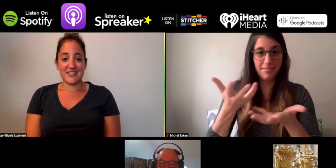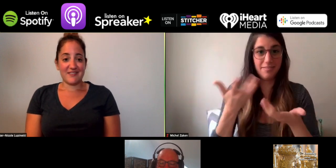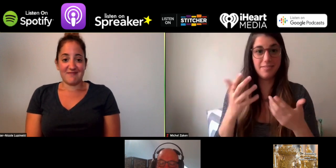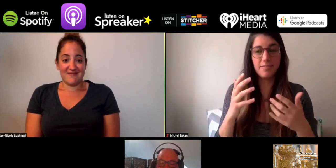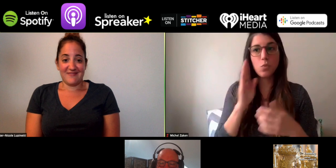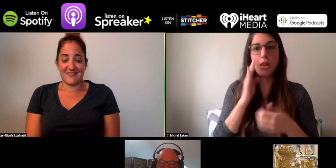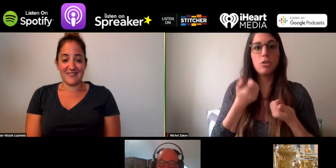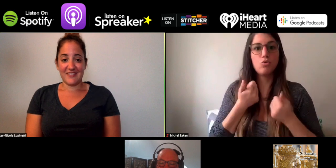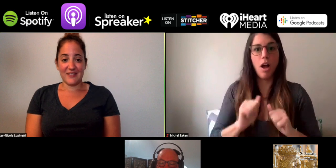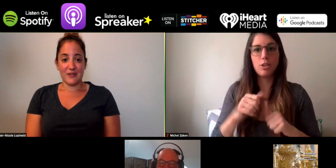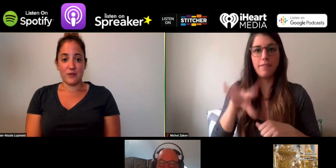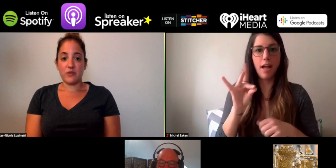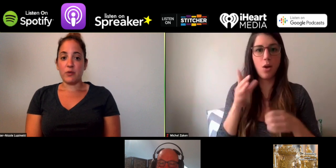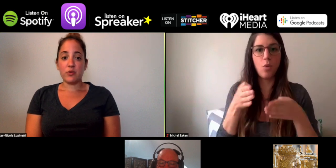us,